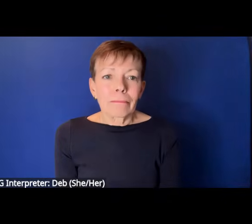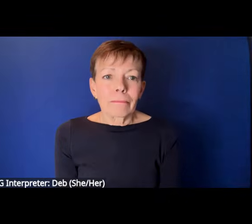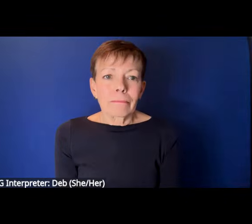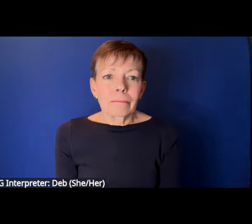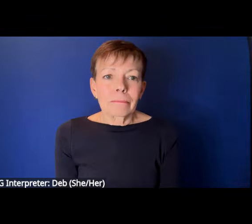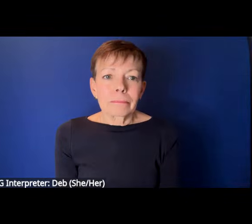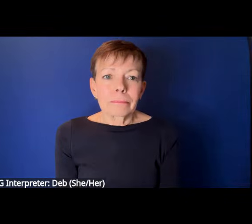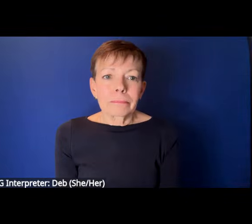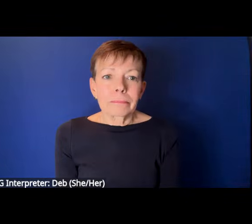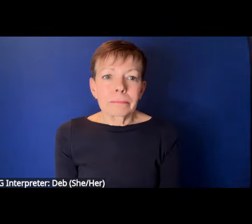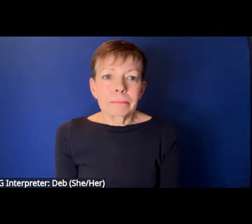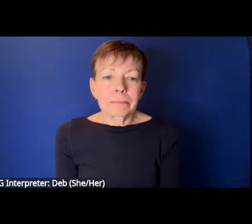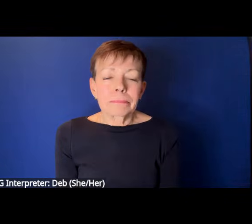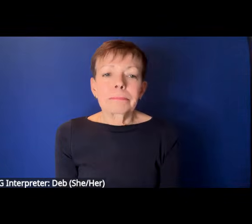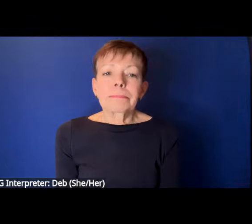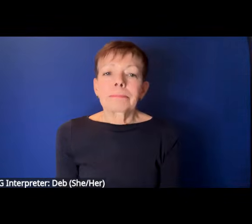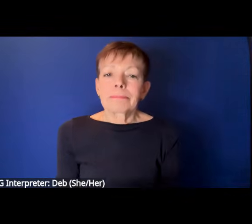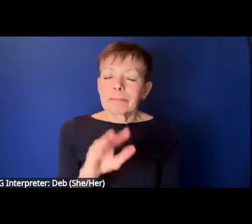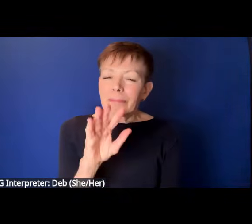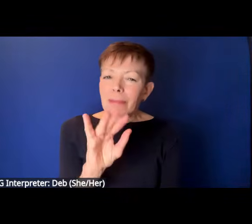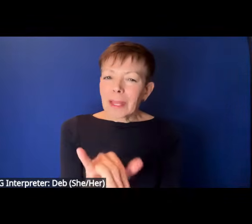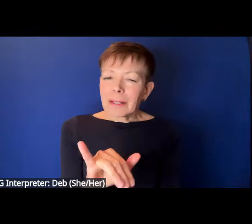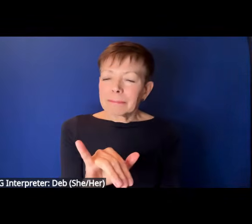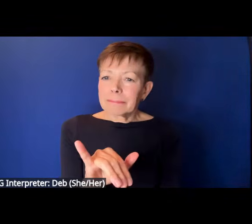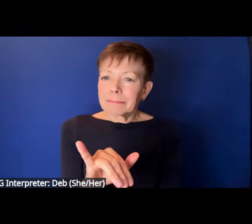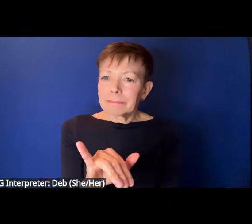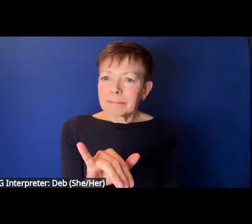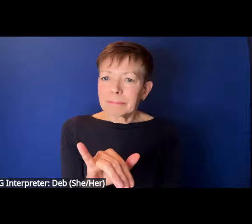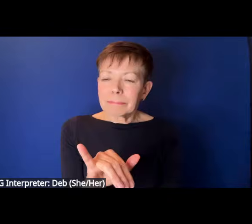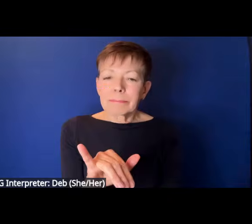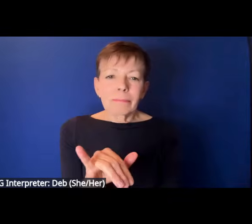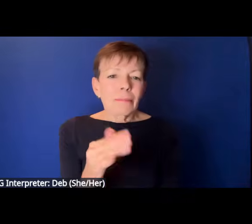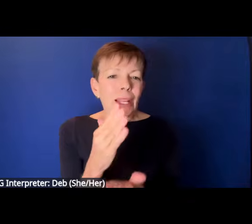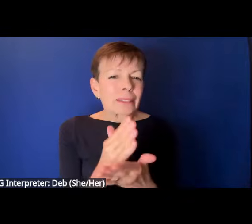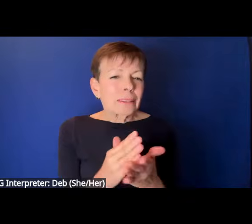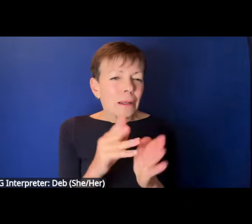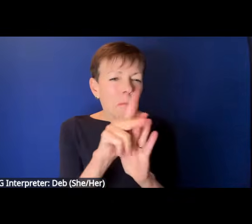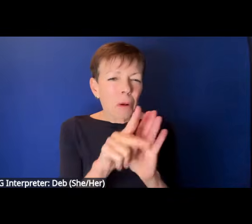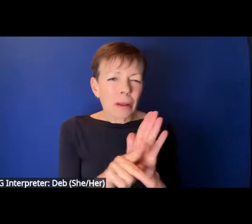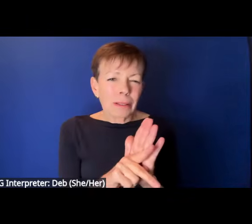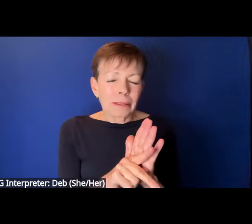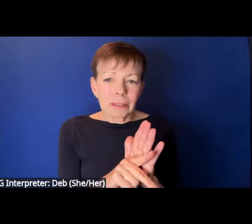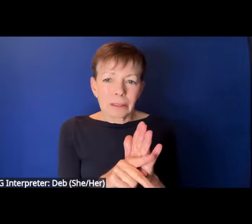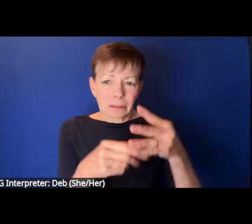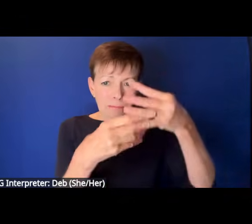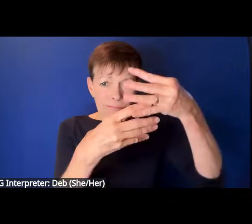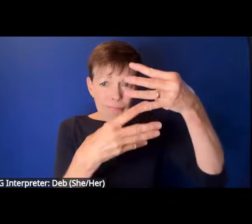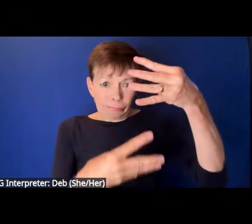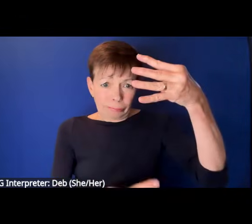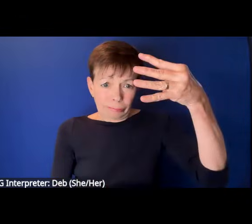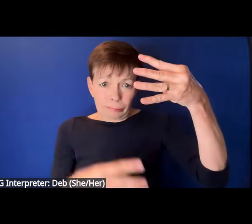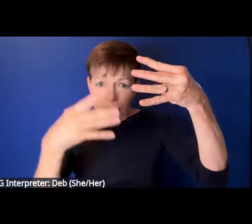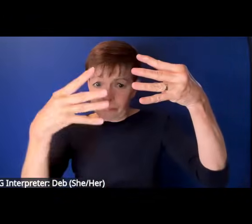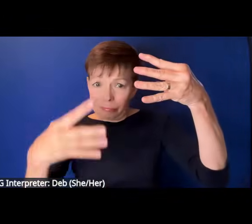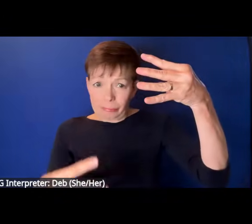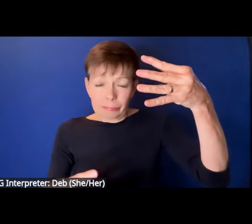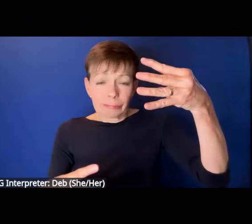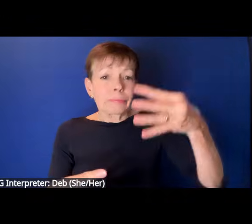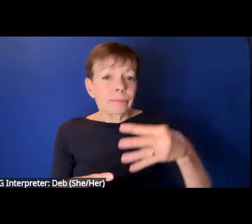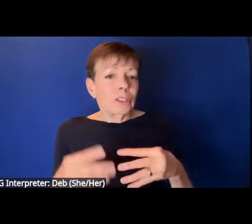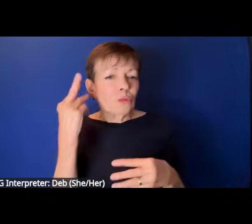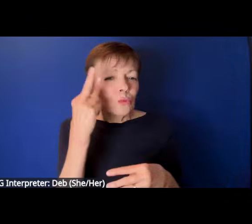Request to put the policies have been abandoned, so they're all listed there on those pages with